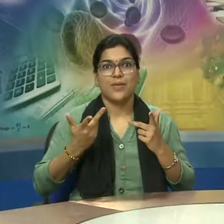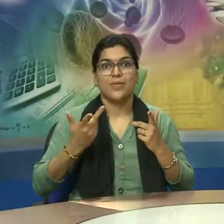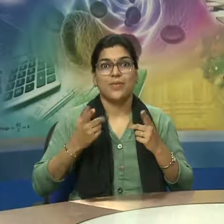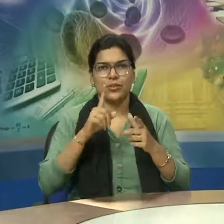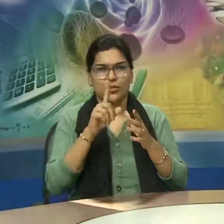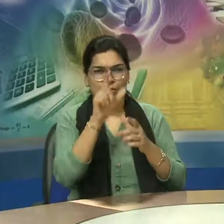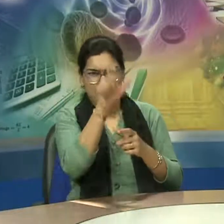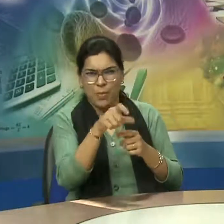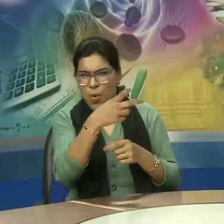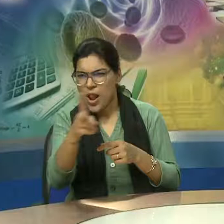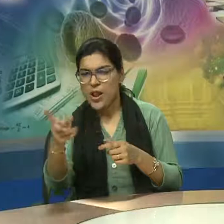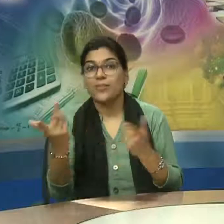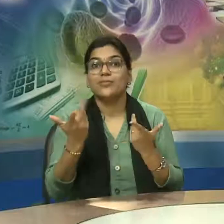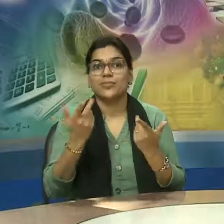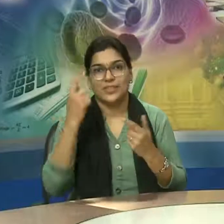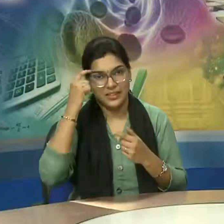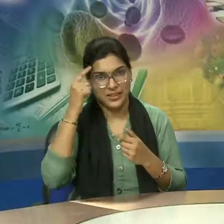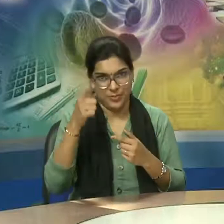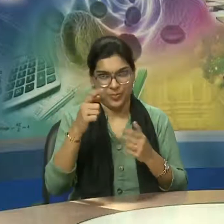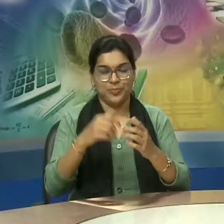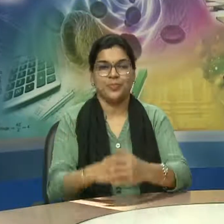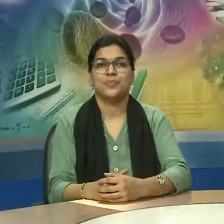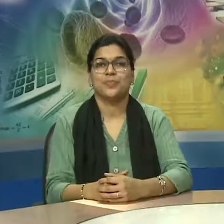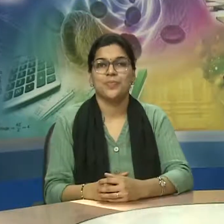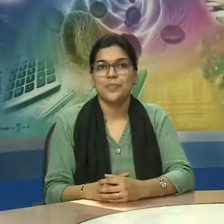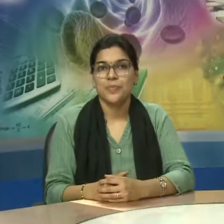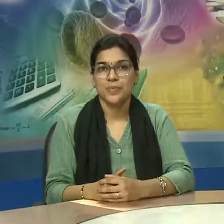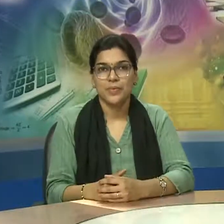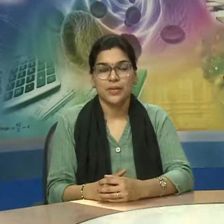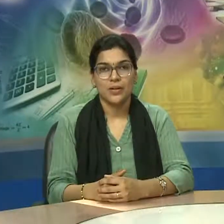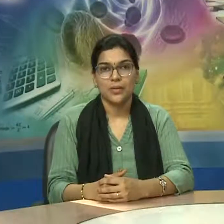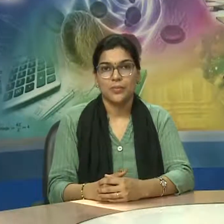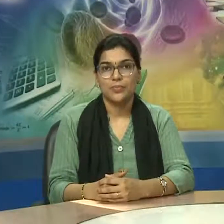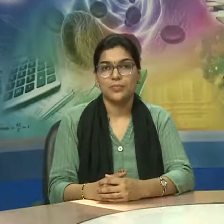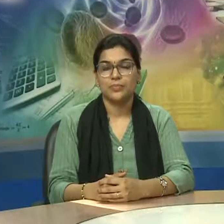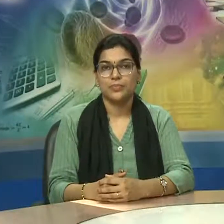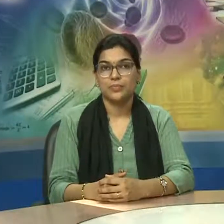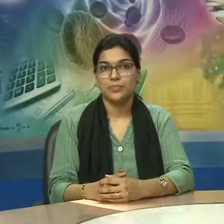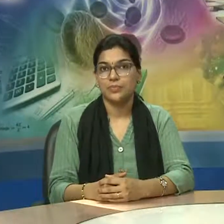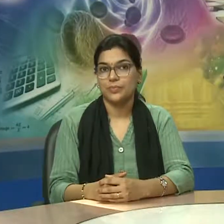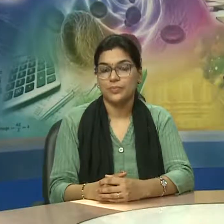expressions to suit different occasions.